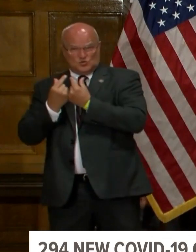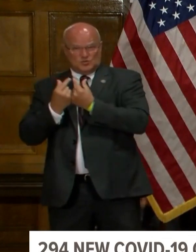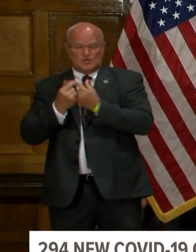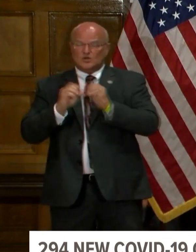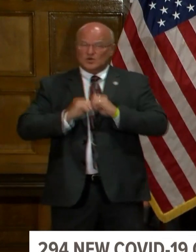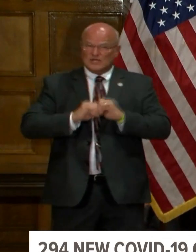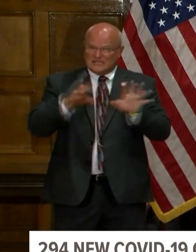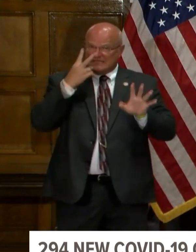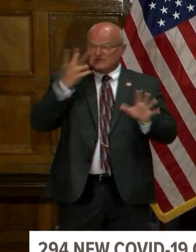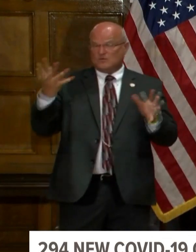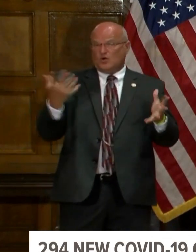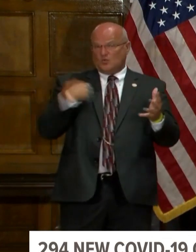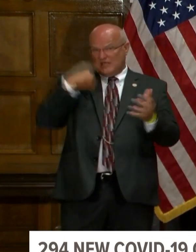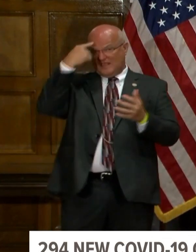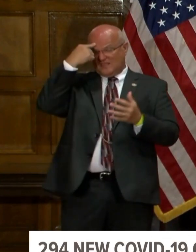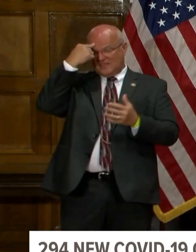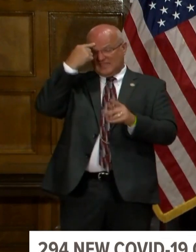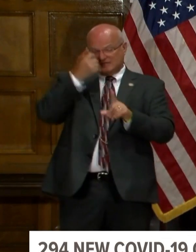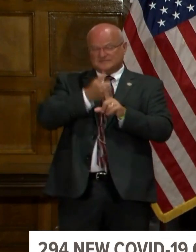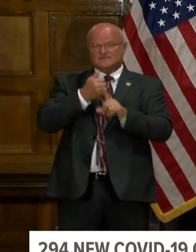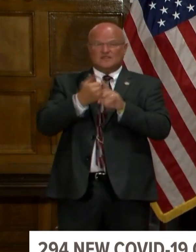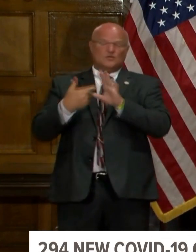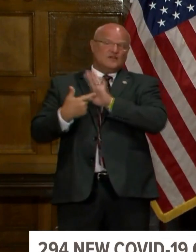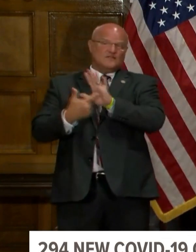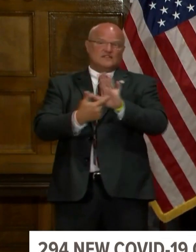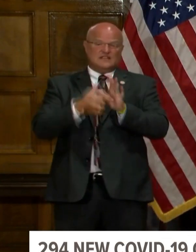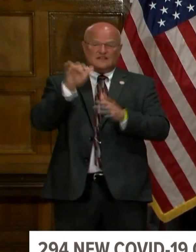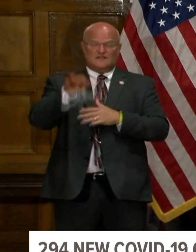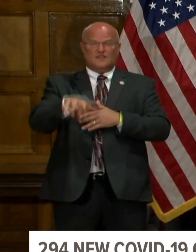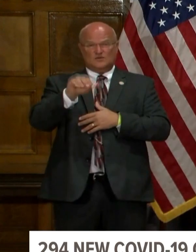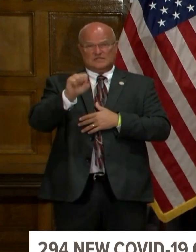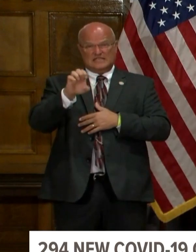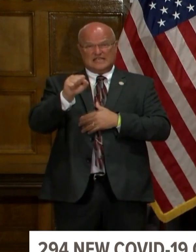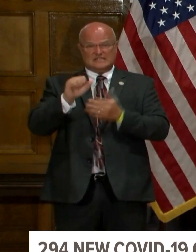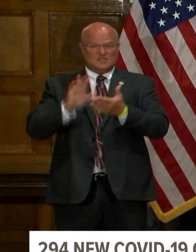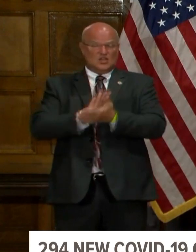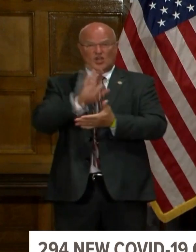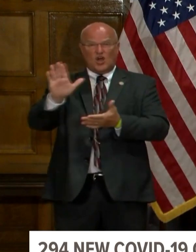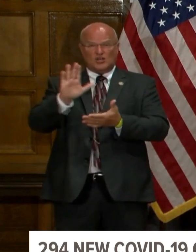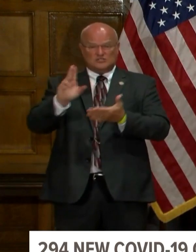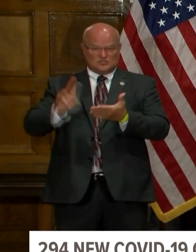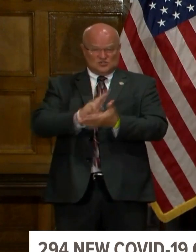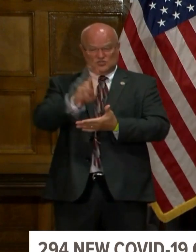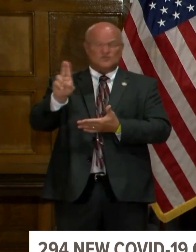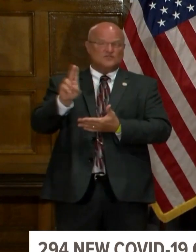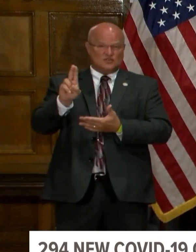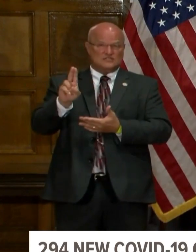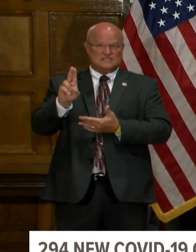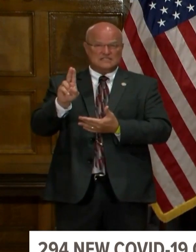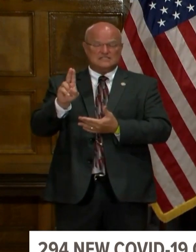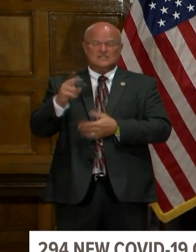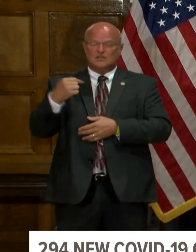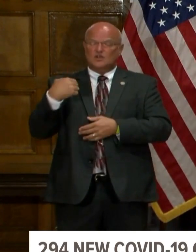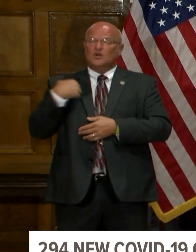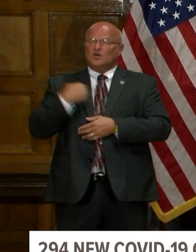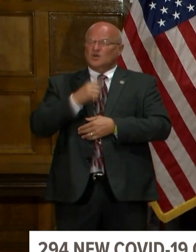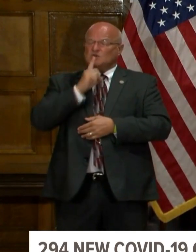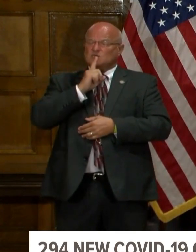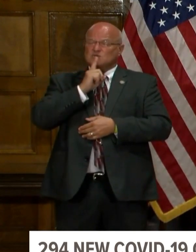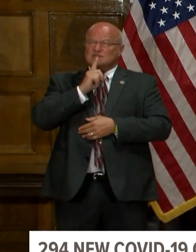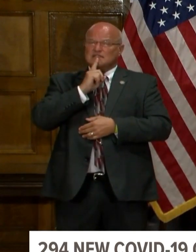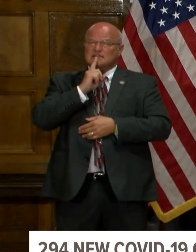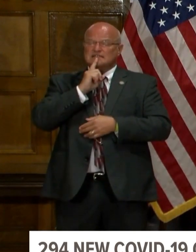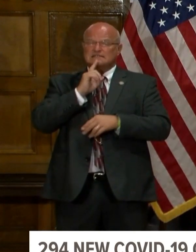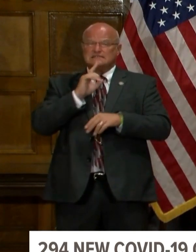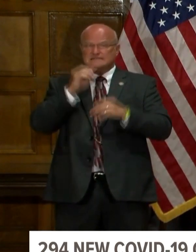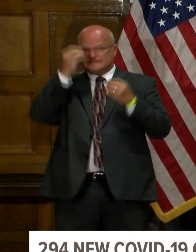seeing what we believe to be a reflection of those cases in colleges and universities. I keep